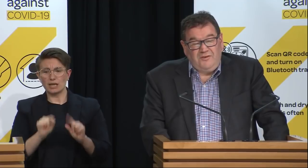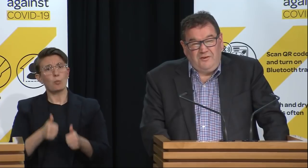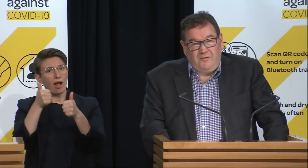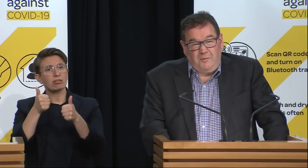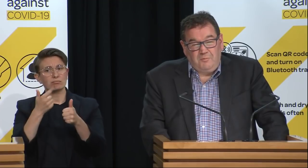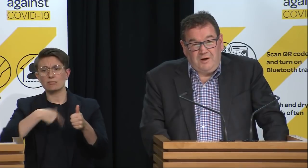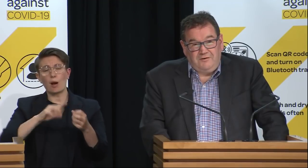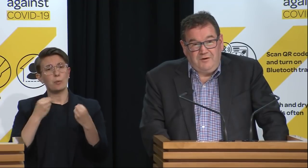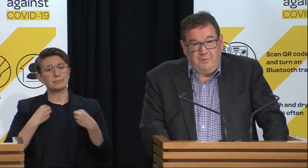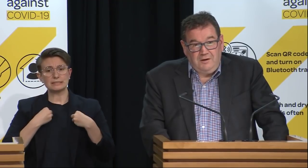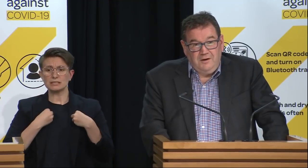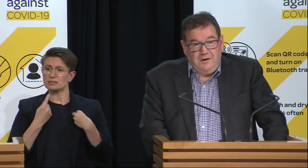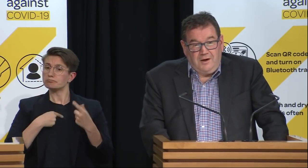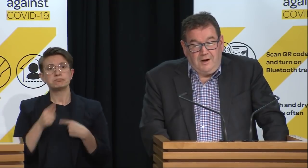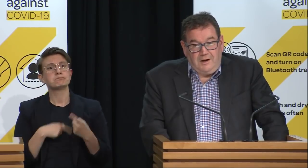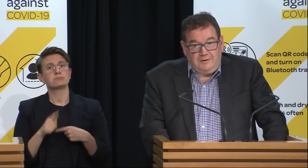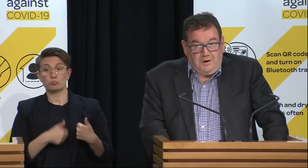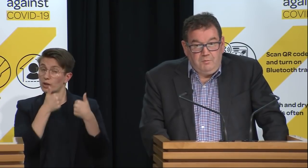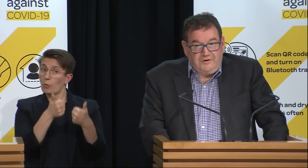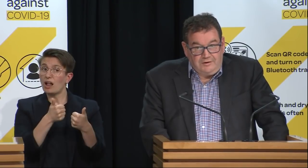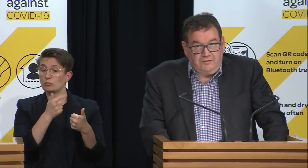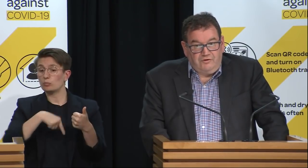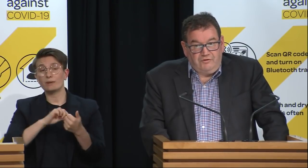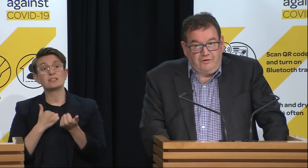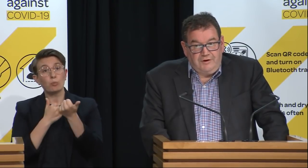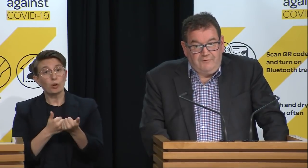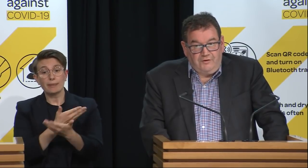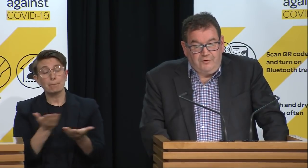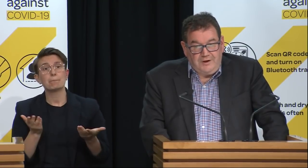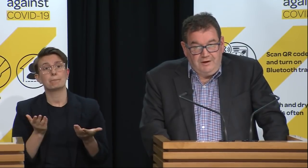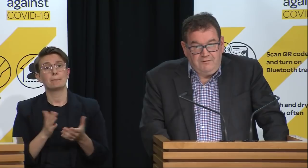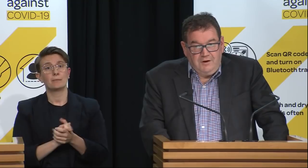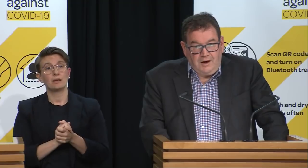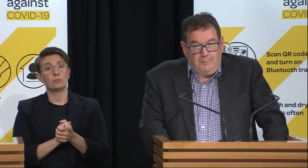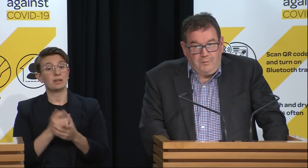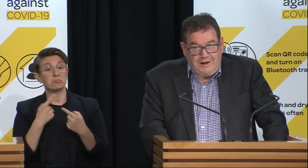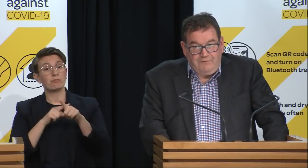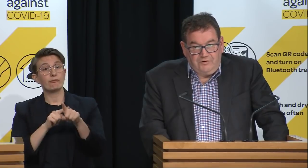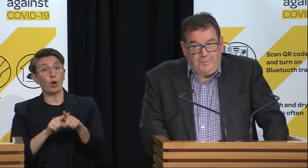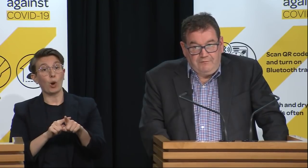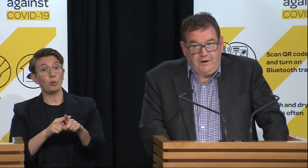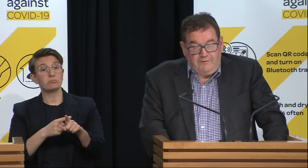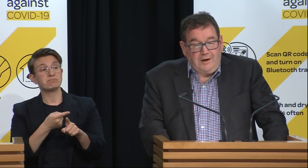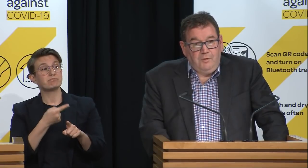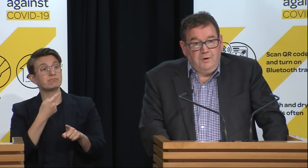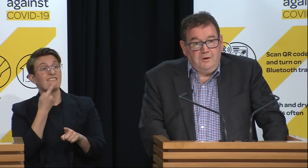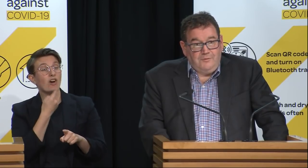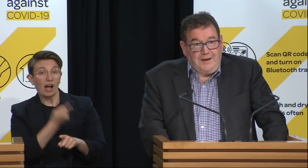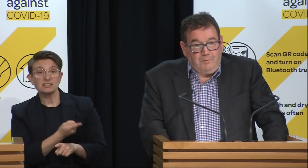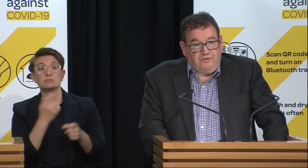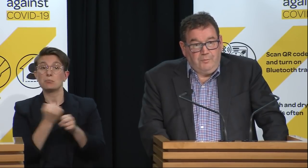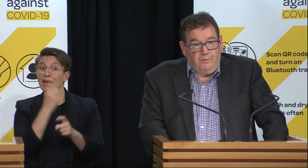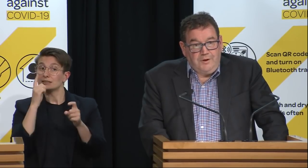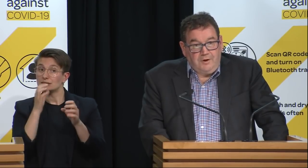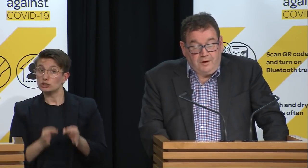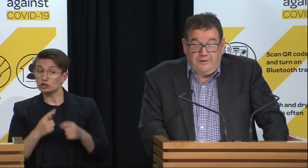of a business environment relatively well, and we take the decisions on the advice that we have, but we have this buffer available to be